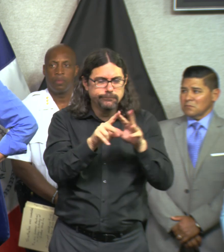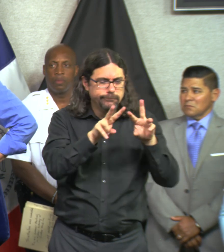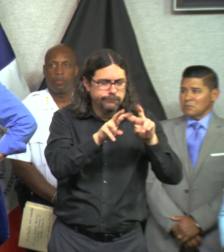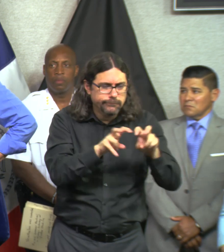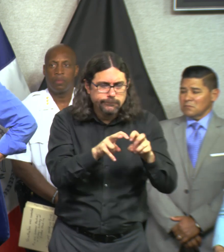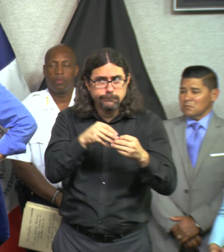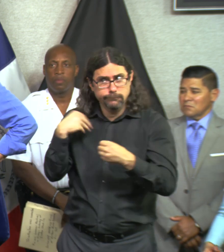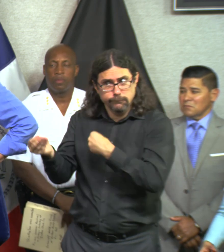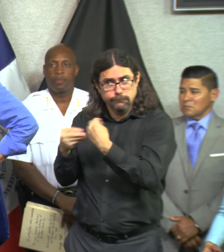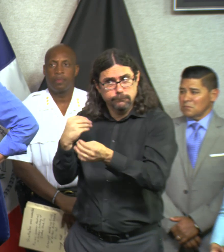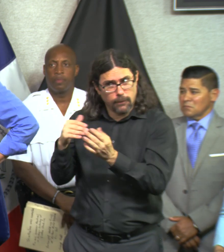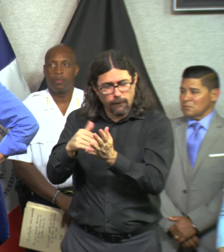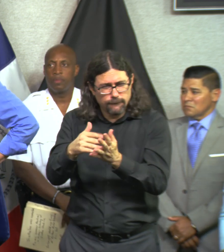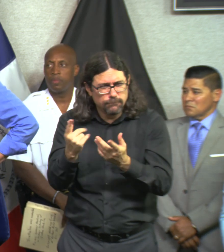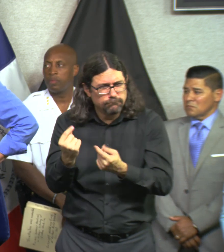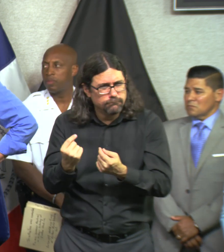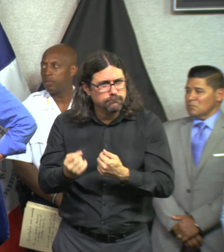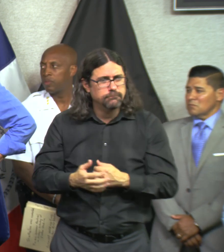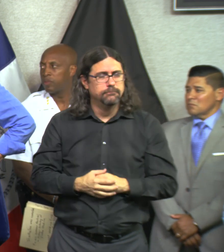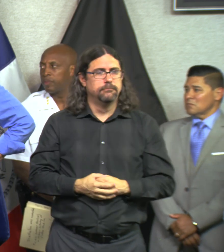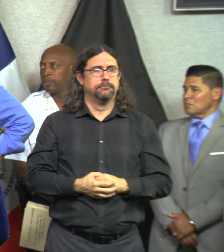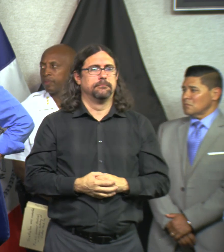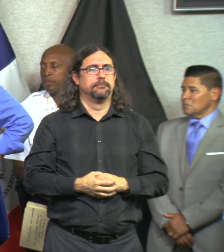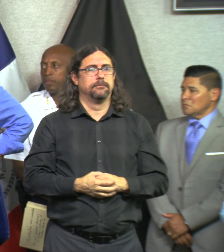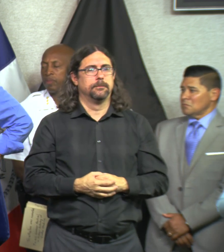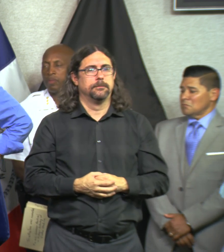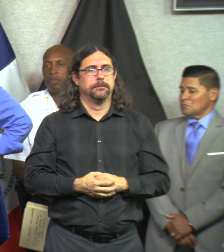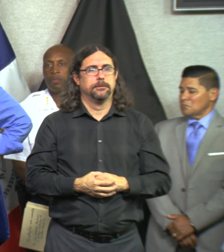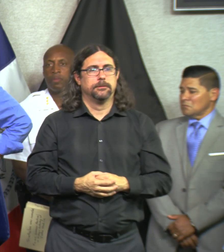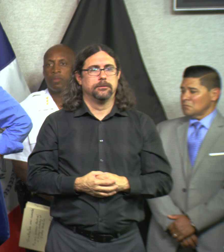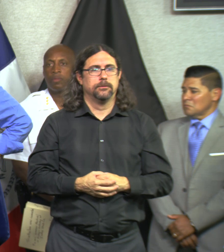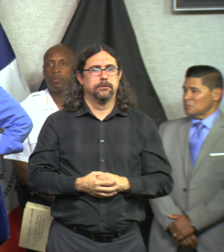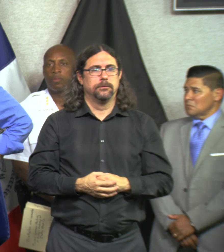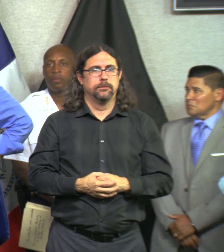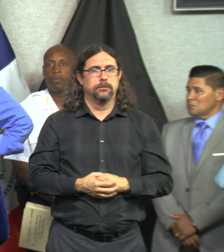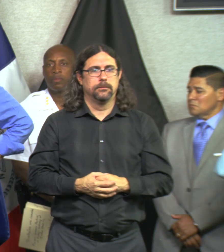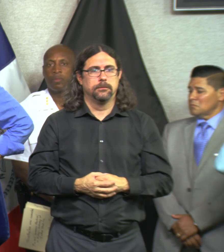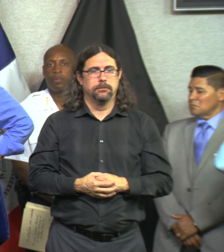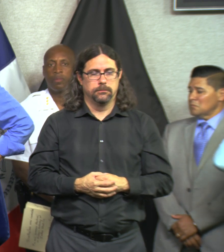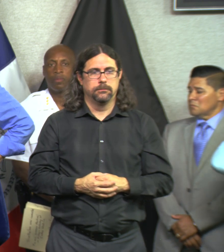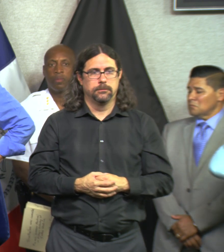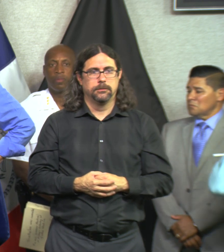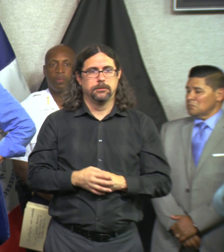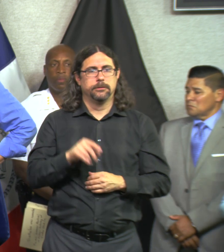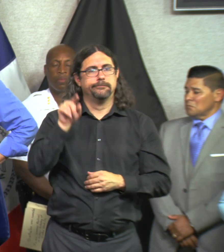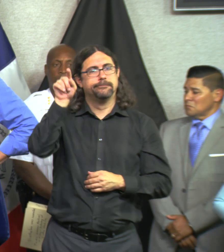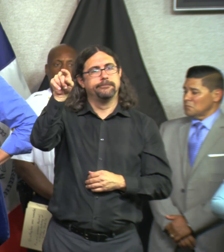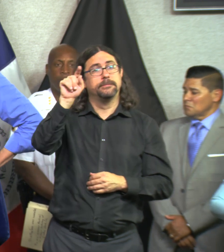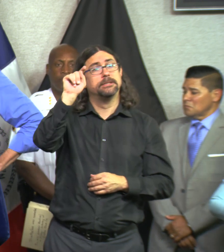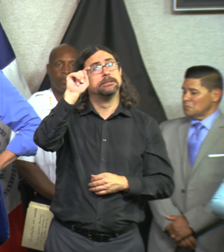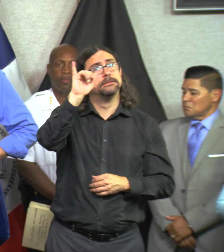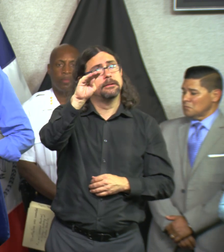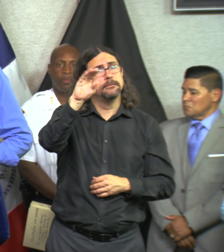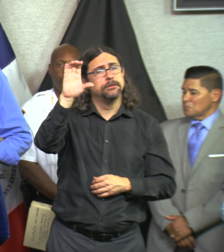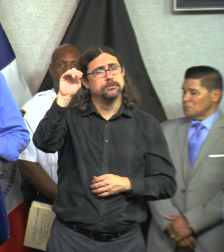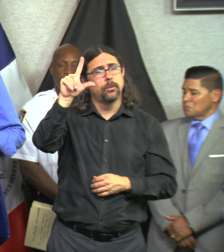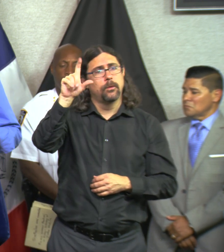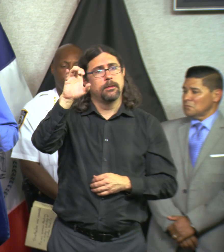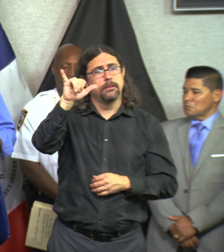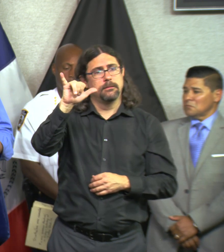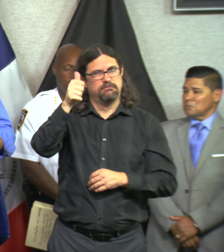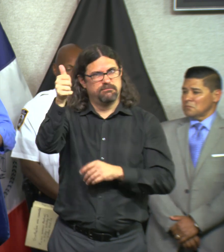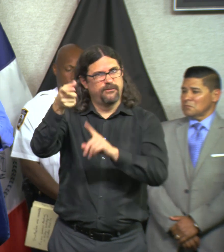ago. Commissioner Criswell can talk about how her team relates to Con Ed constantly. What it looks like